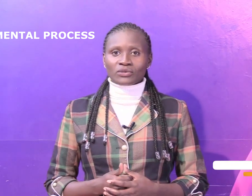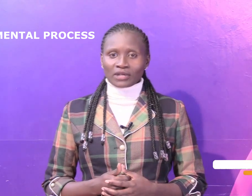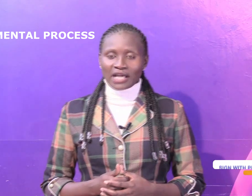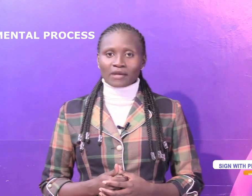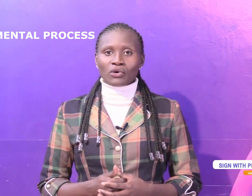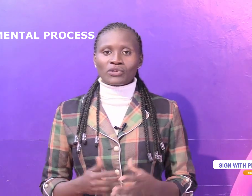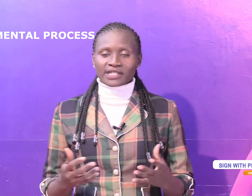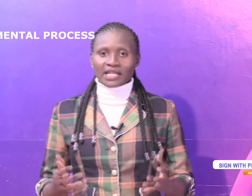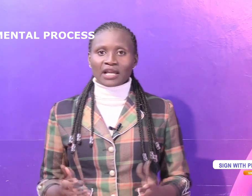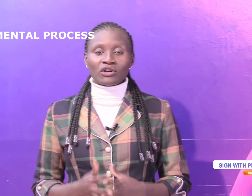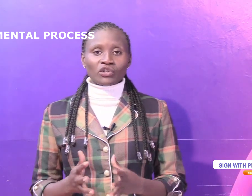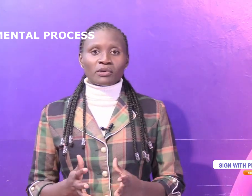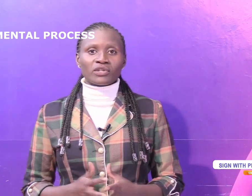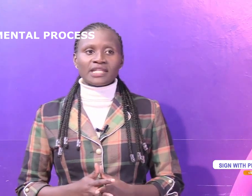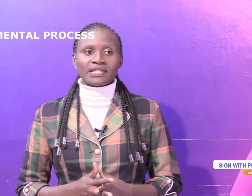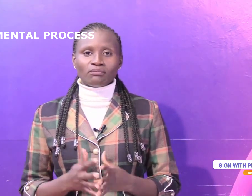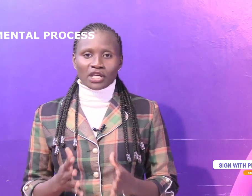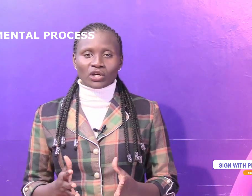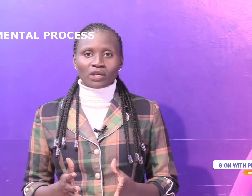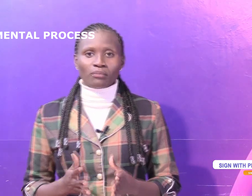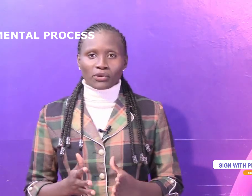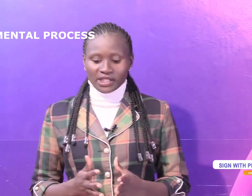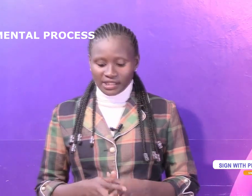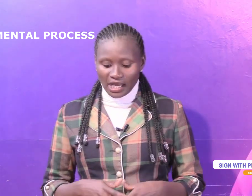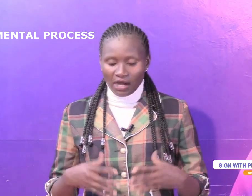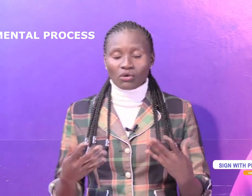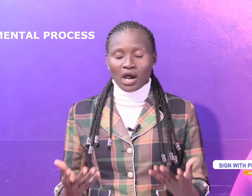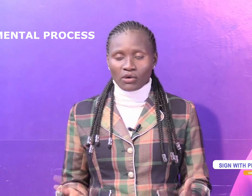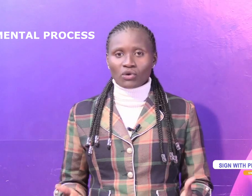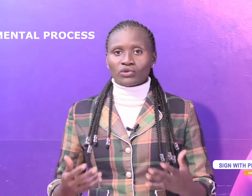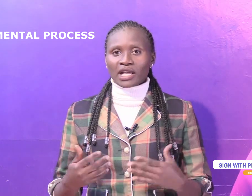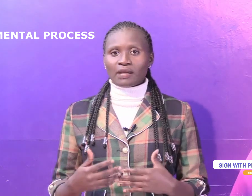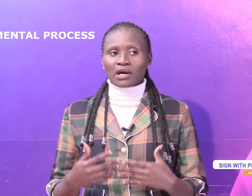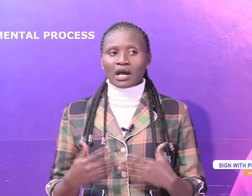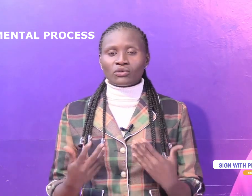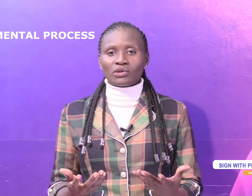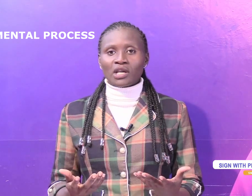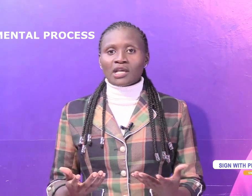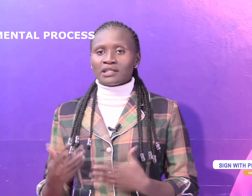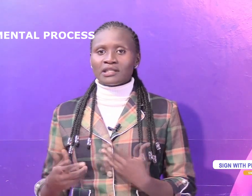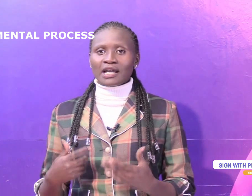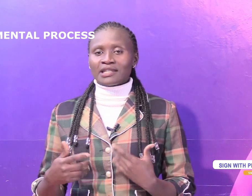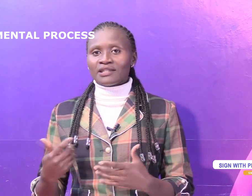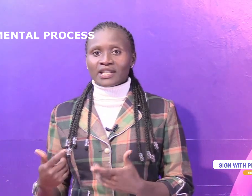more on sign language. Our topic today is mental process. How are we going to learn about how do we sign different terms on